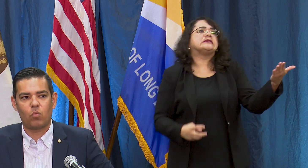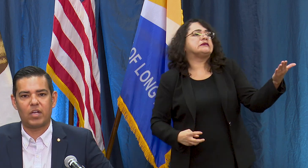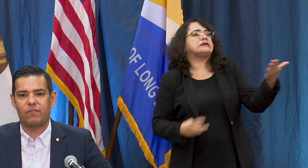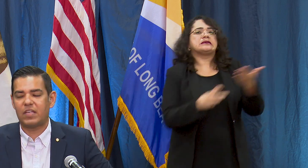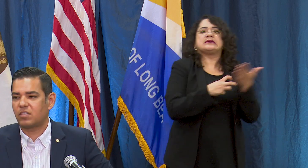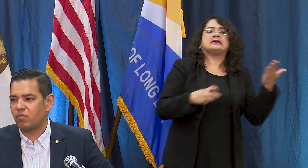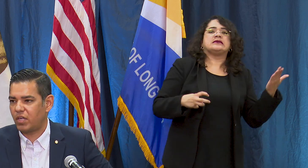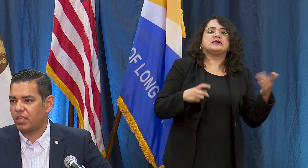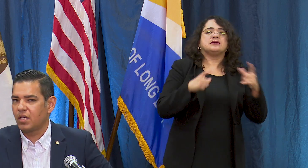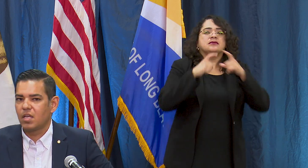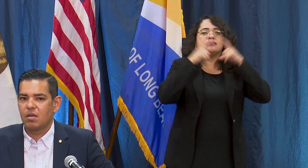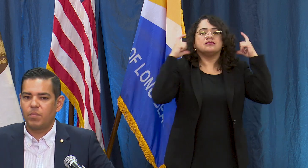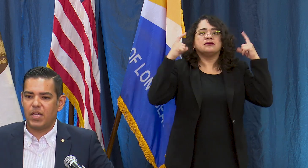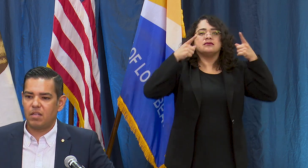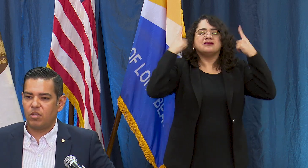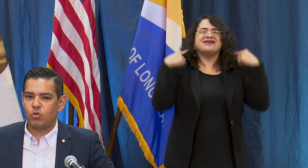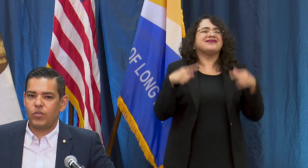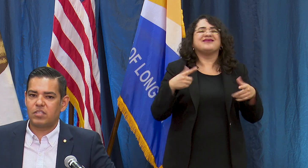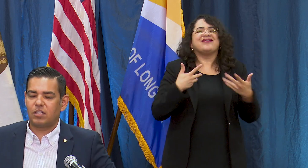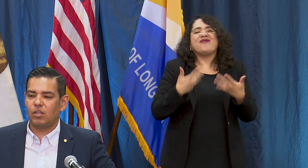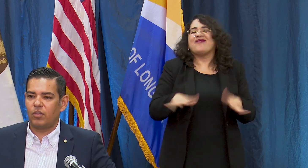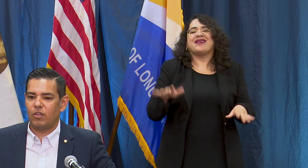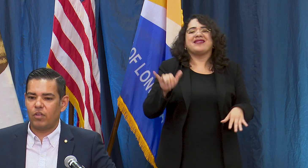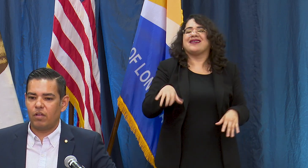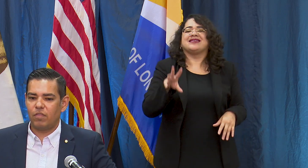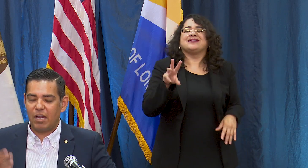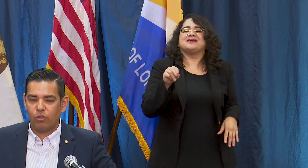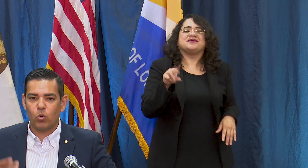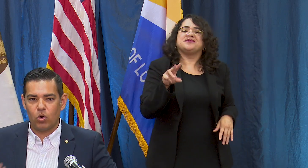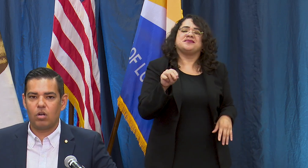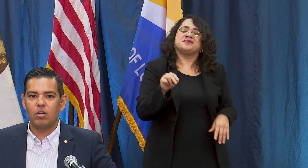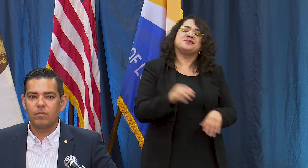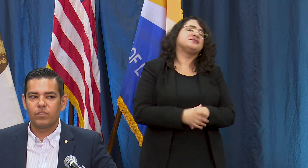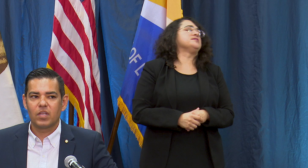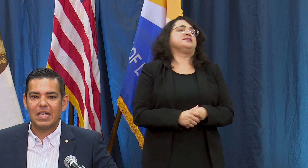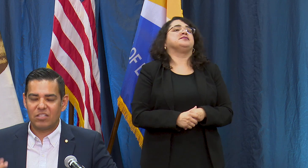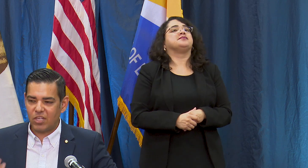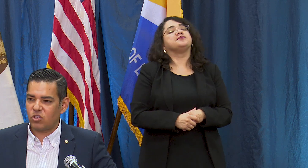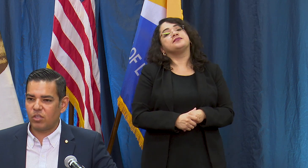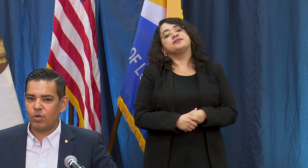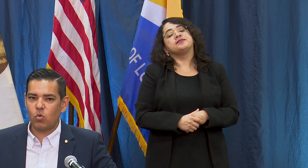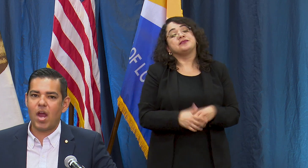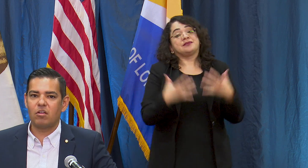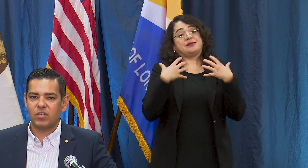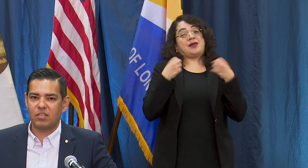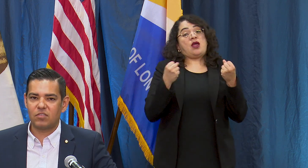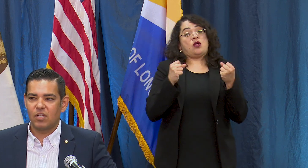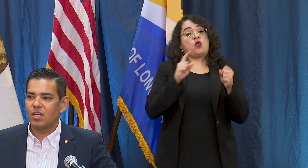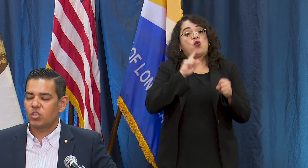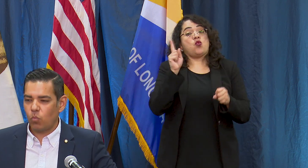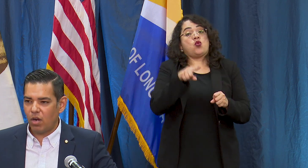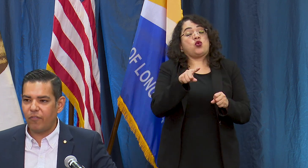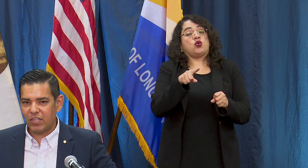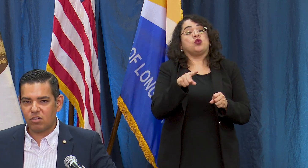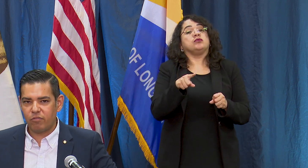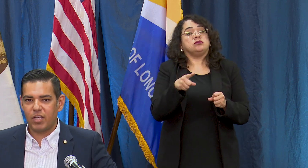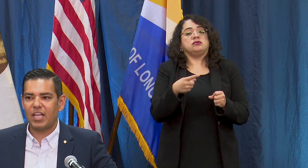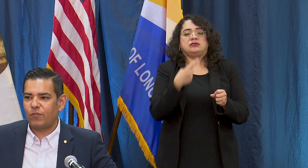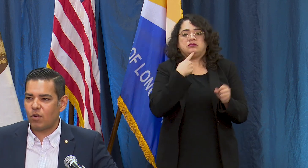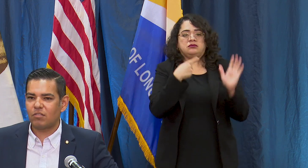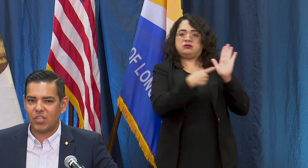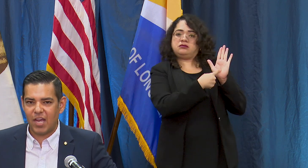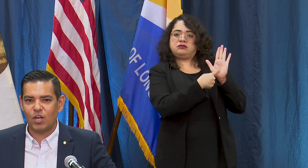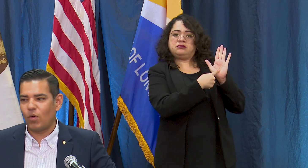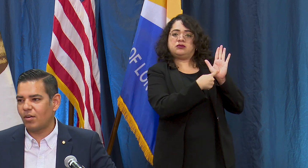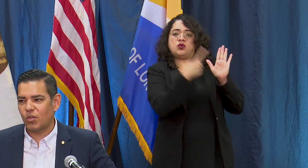because you're not wearing a face covering. But the truth is that the health order essentially requires us to wear a face covering